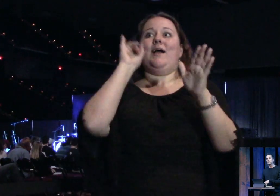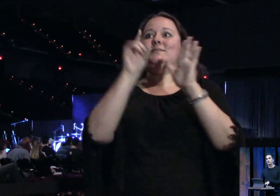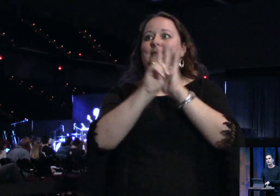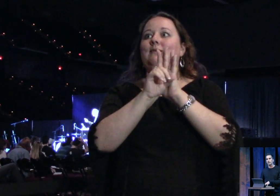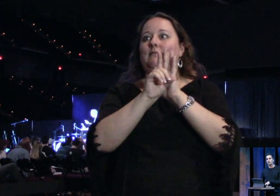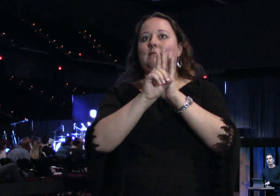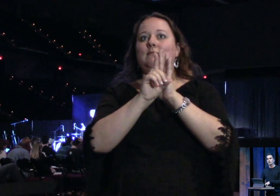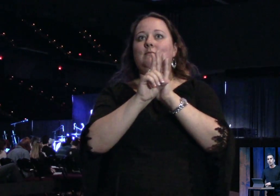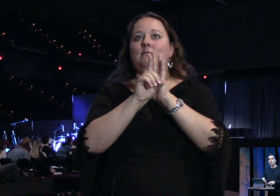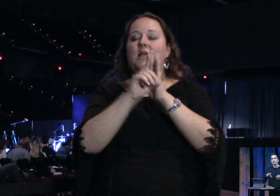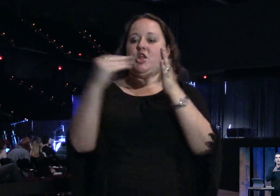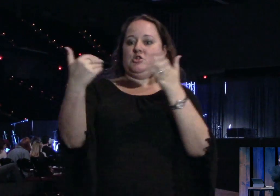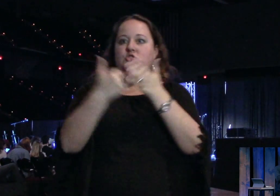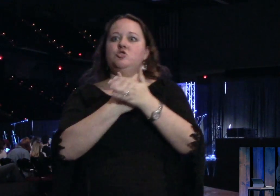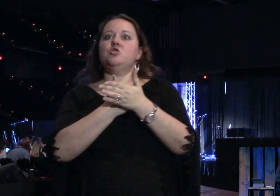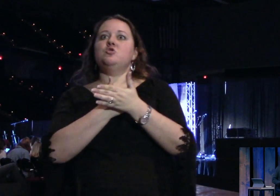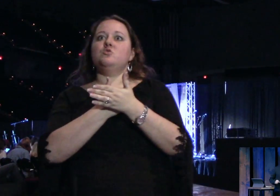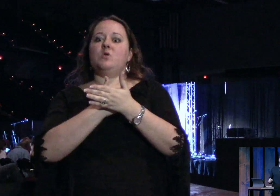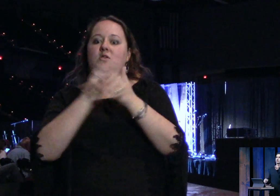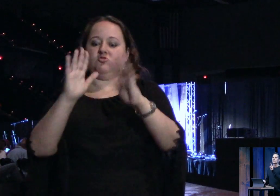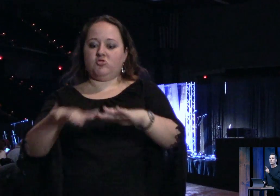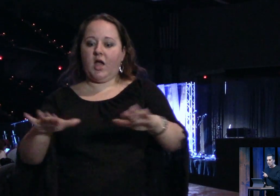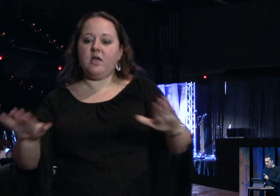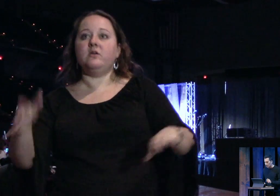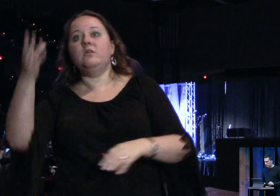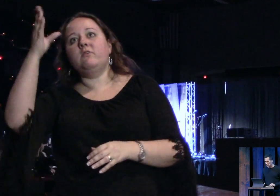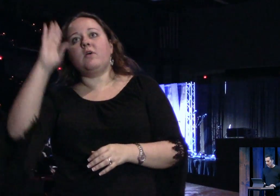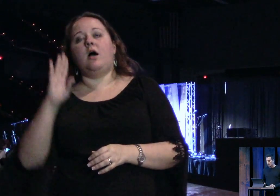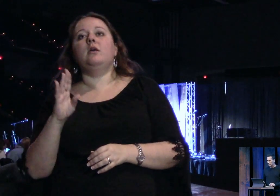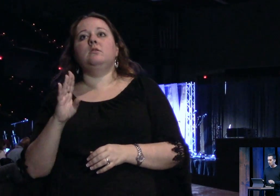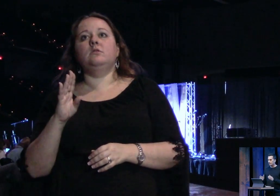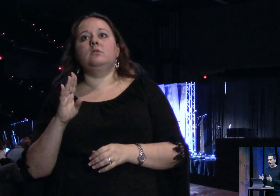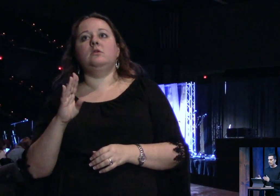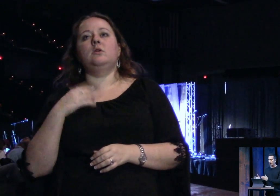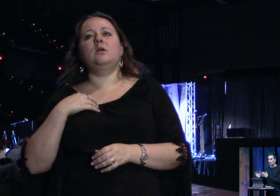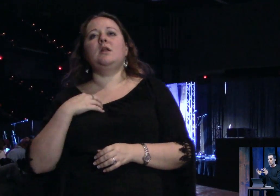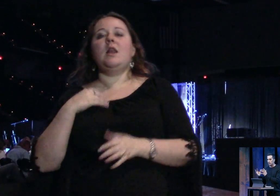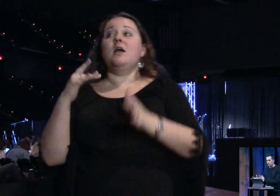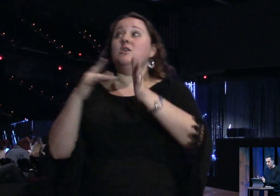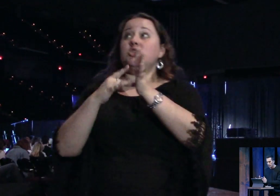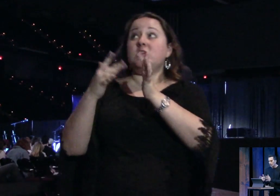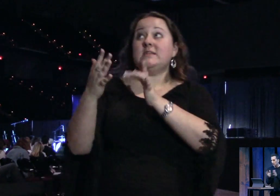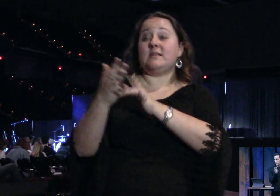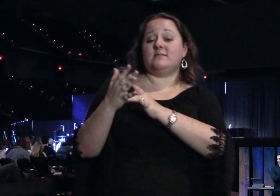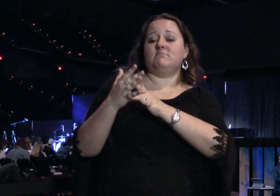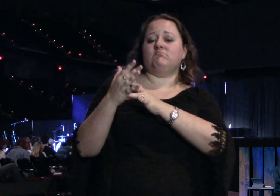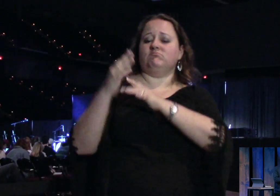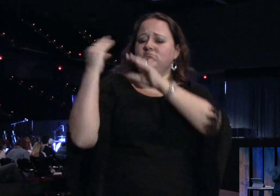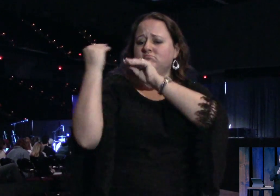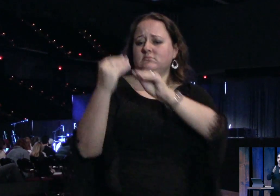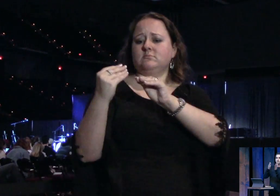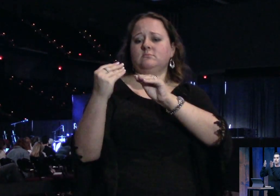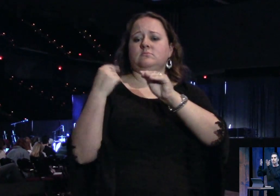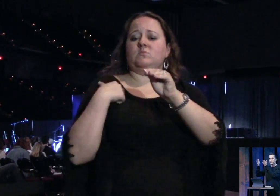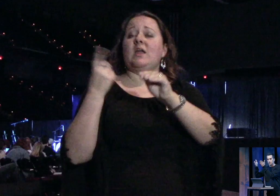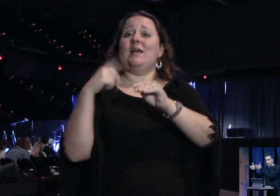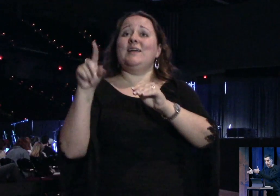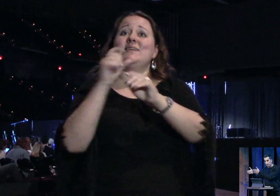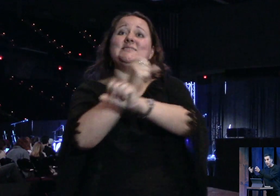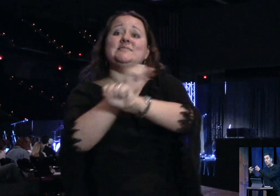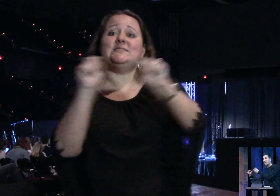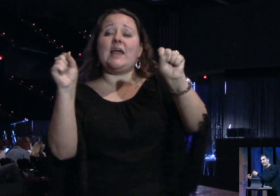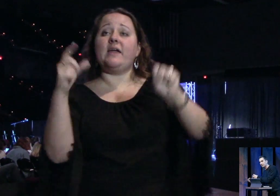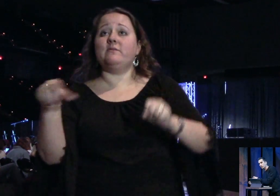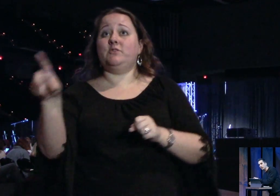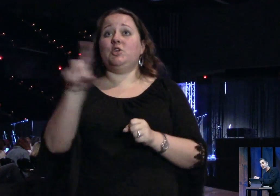new identity. You were an enemy of God, now you're a child of God. You aren't defined by what you do, you're defined by what Jesus Christ has done